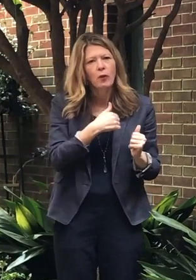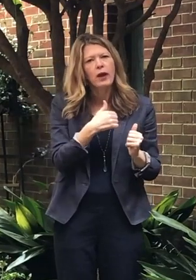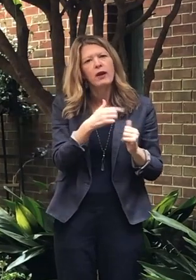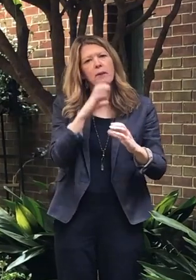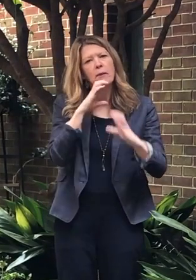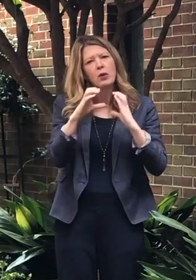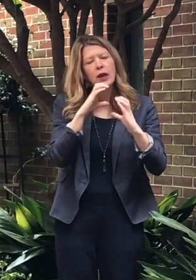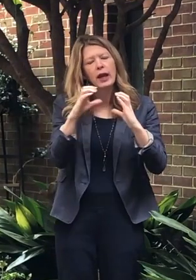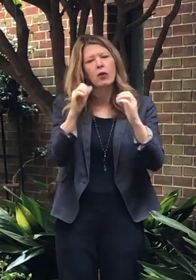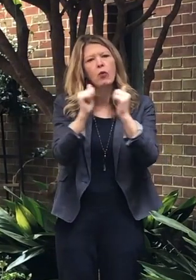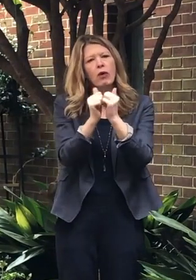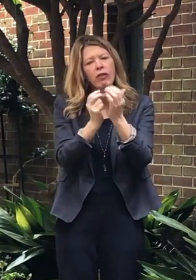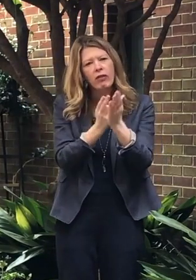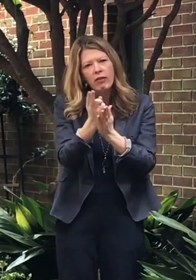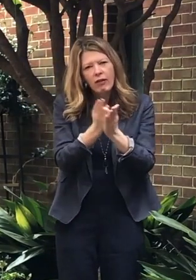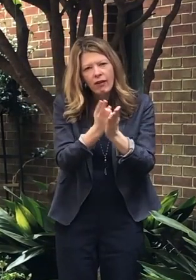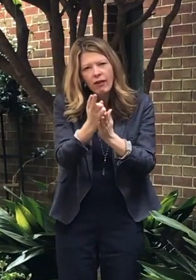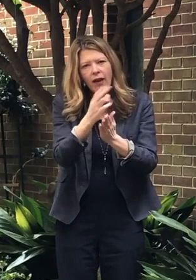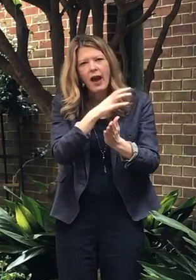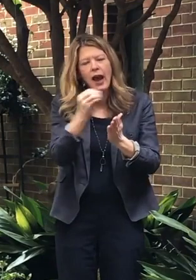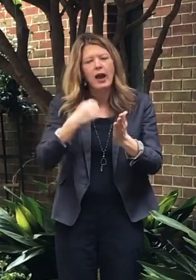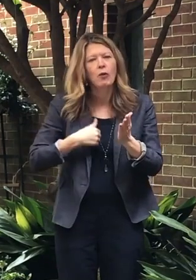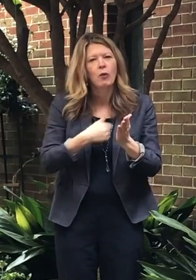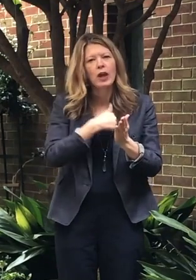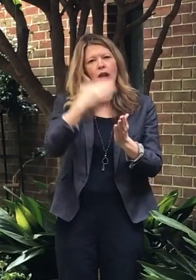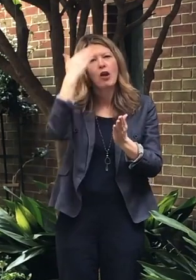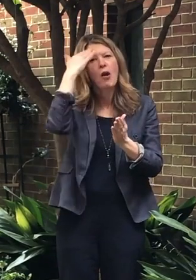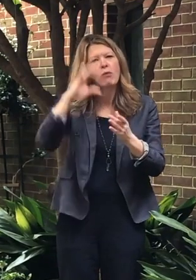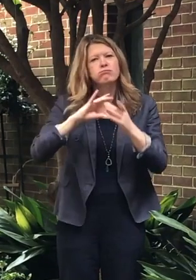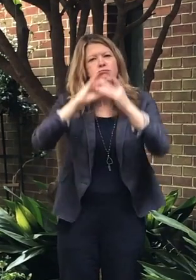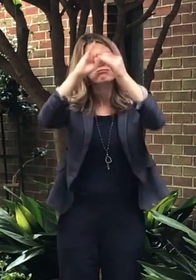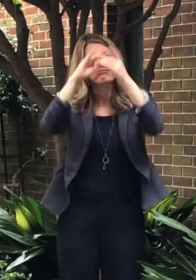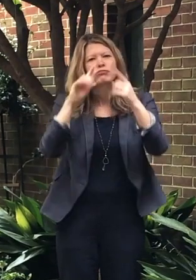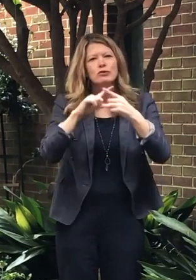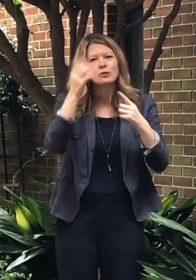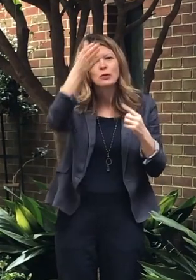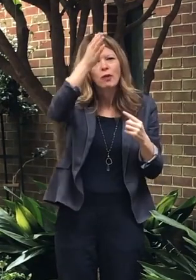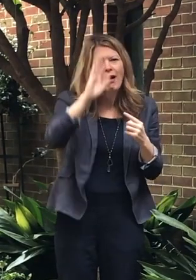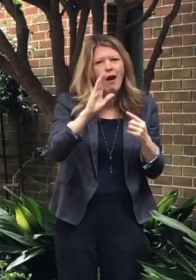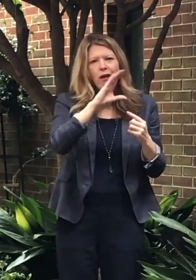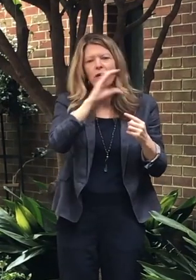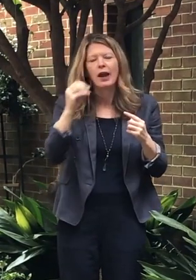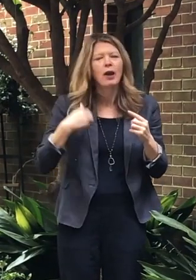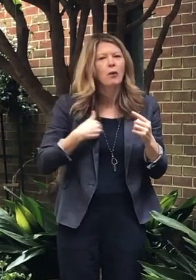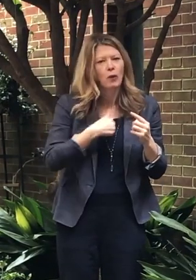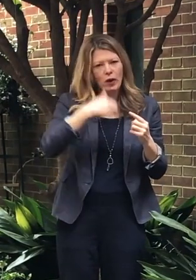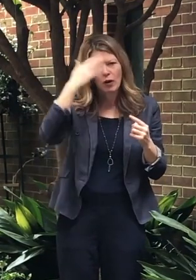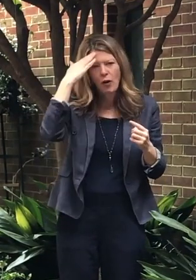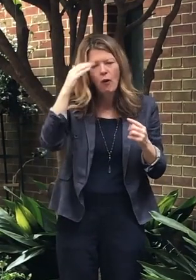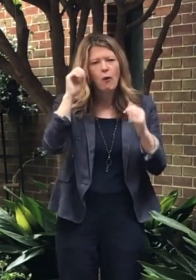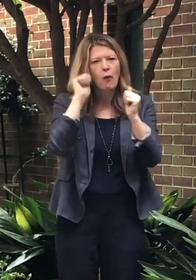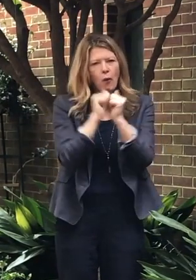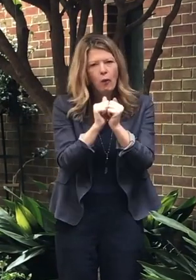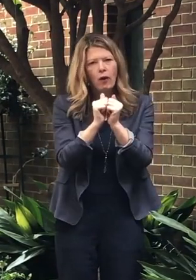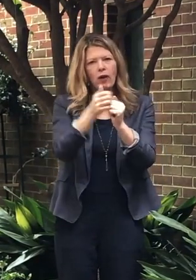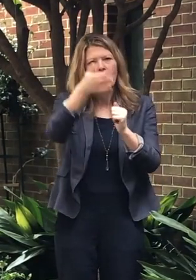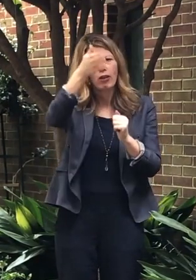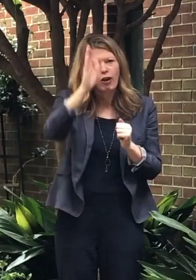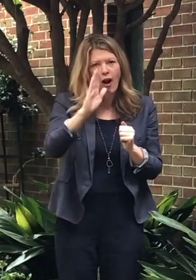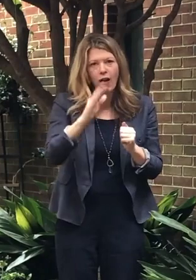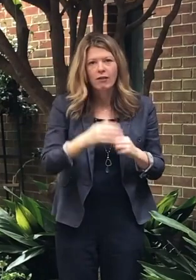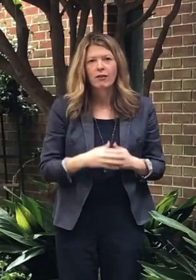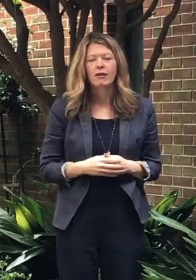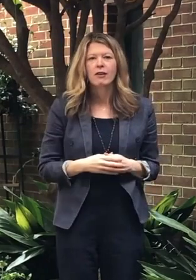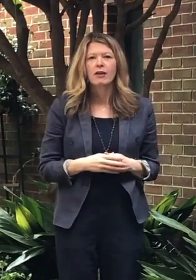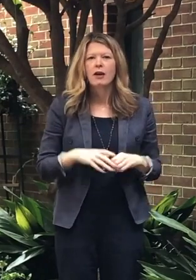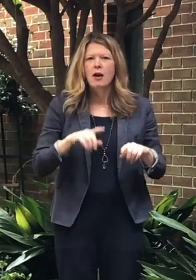sincerity, as persons sent from God and standing in his presence. Are we